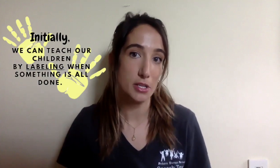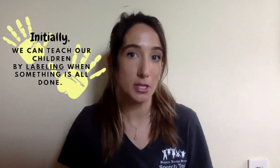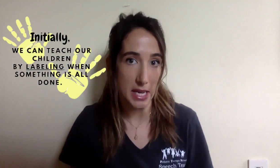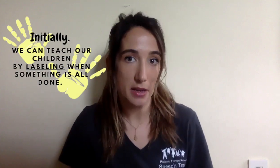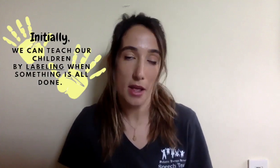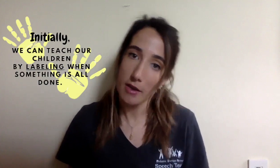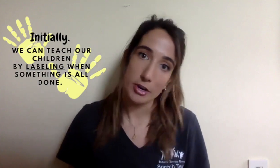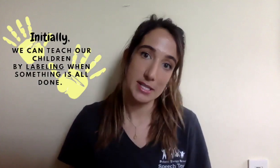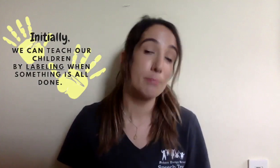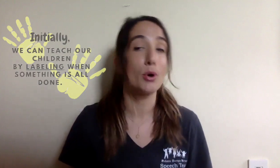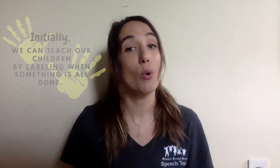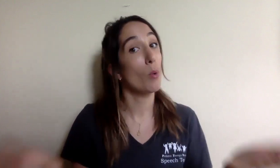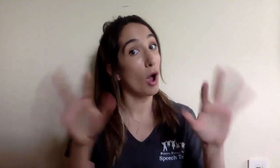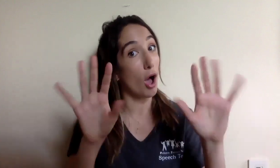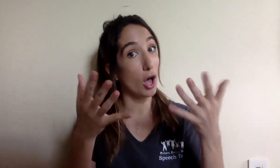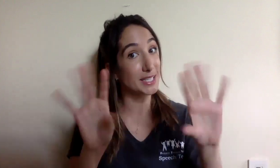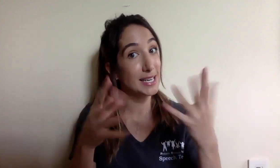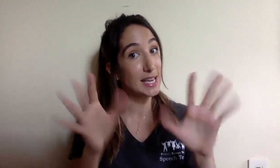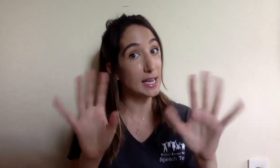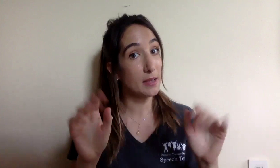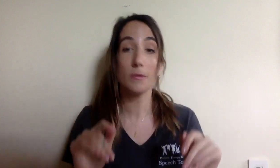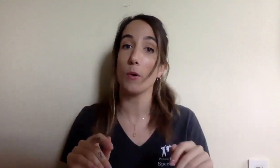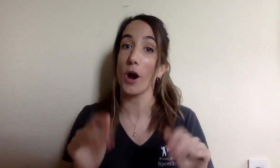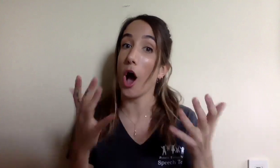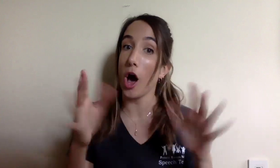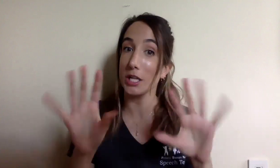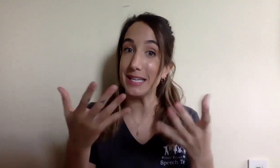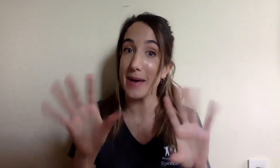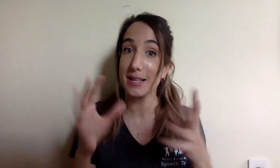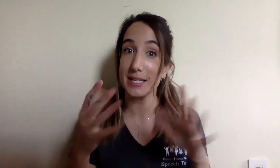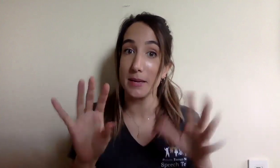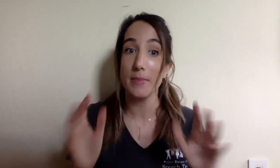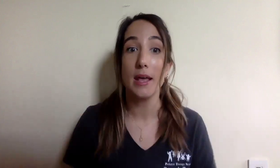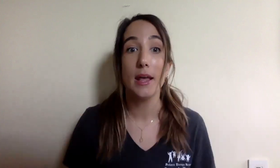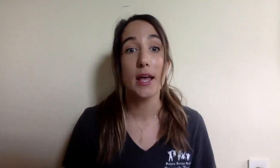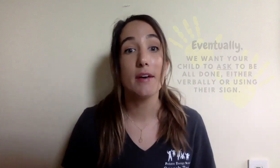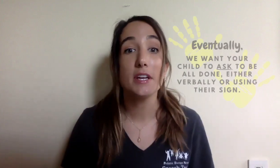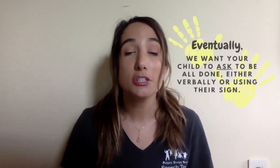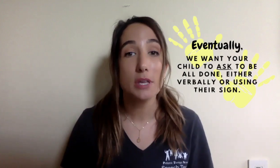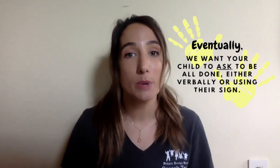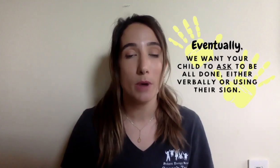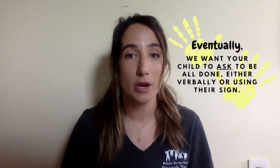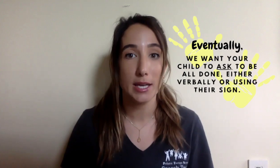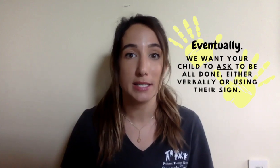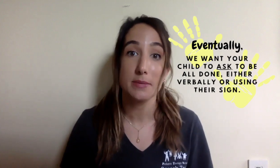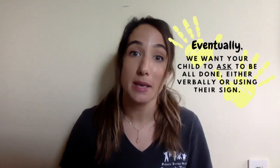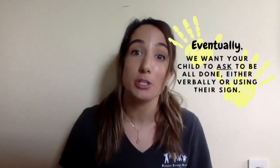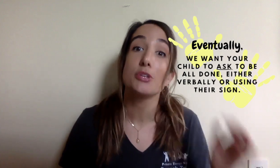all done. For example, we're all done eating or all done bath time. Eventually we want our kids to be able to